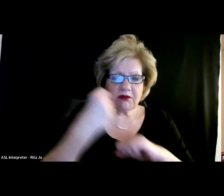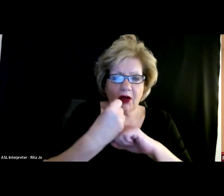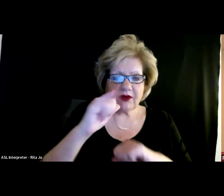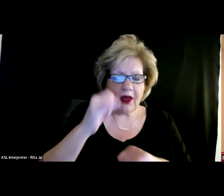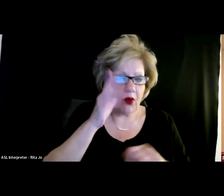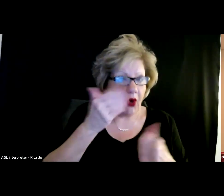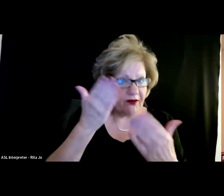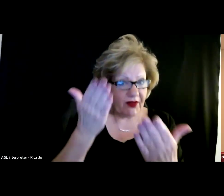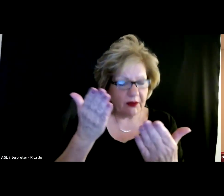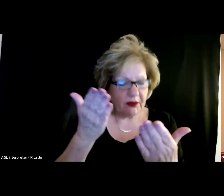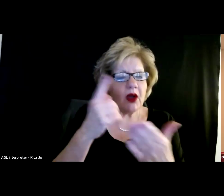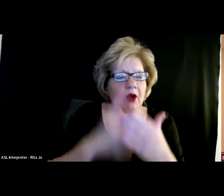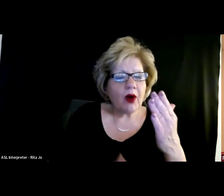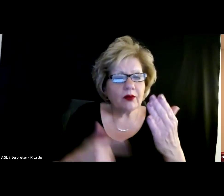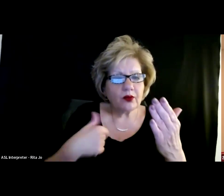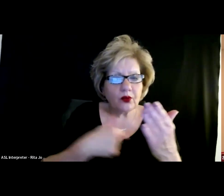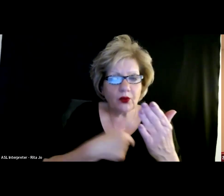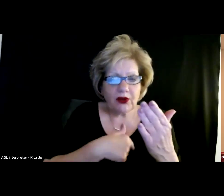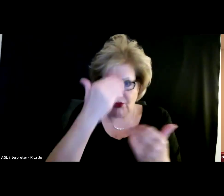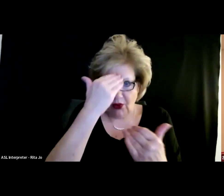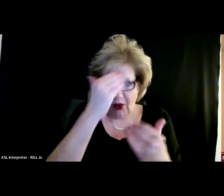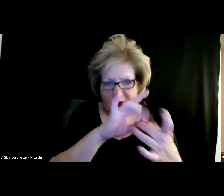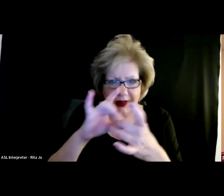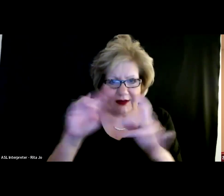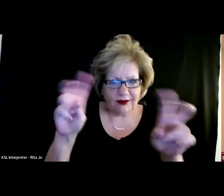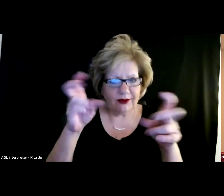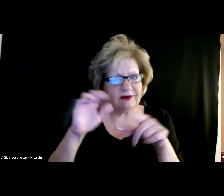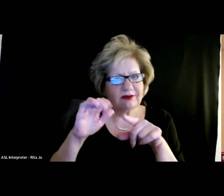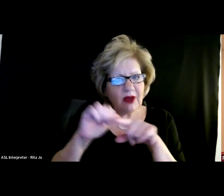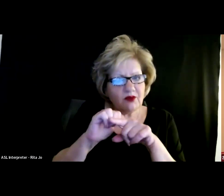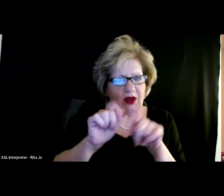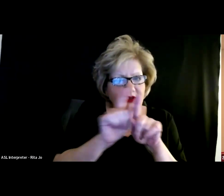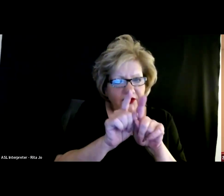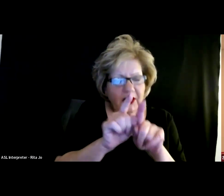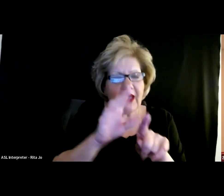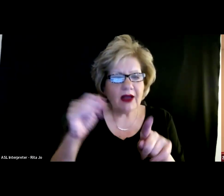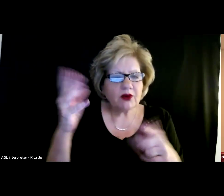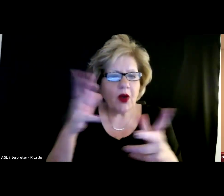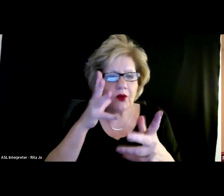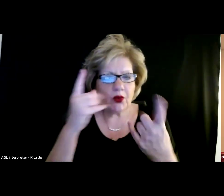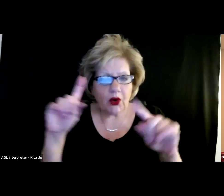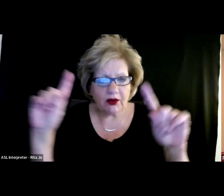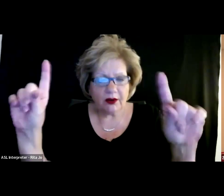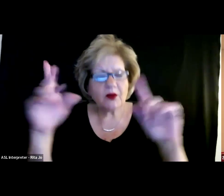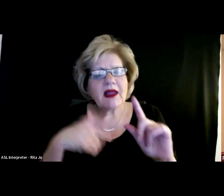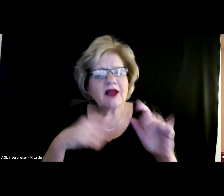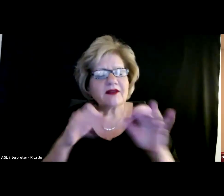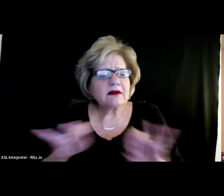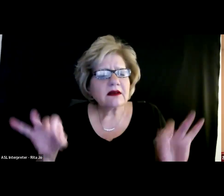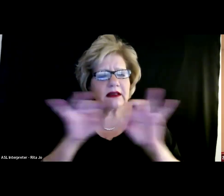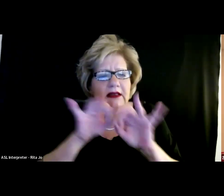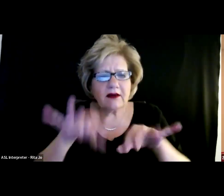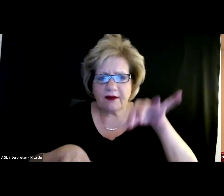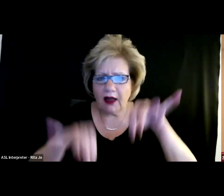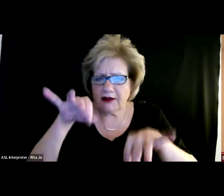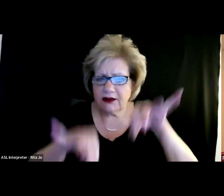what we know about apprenticeships and what we know works. Today's webinar showcases key findings from our project with the Office